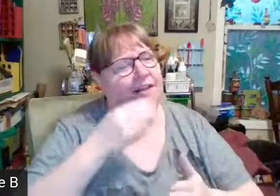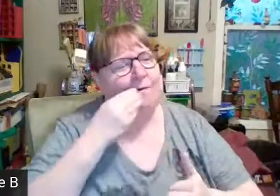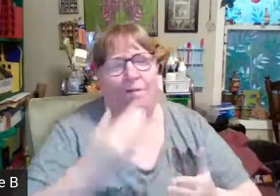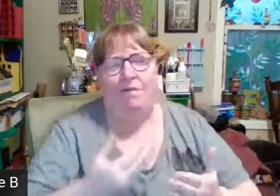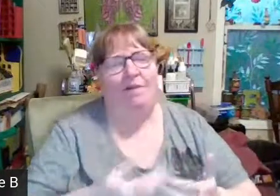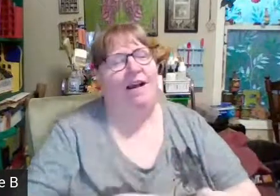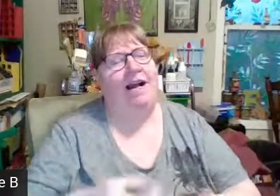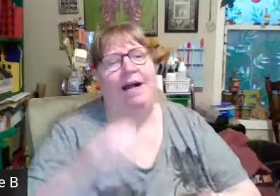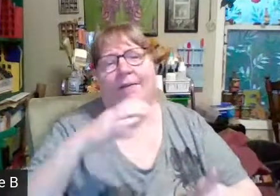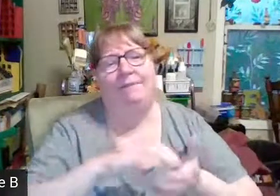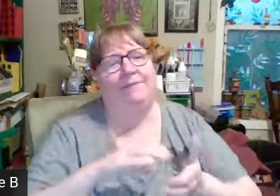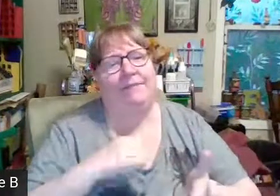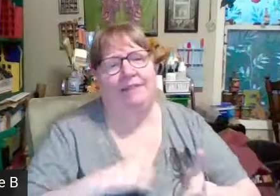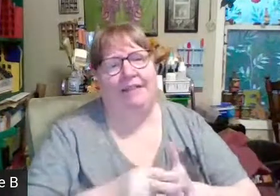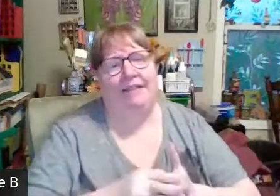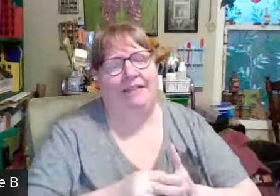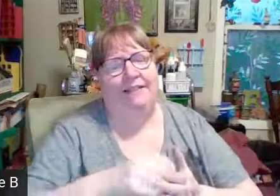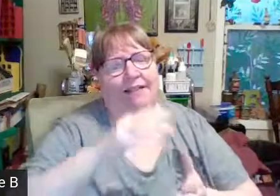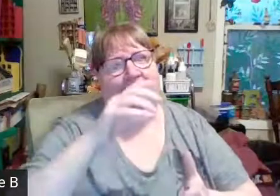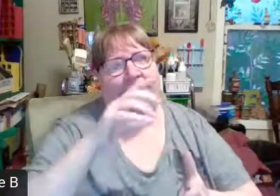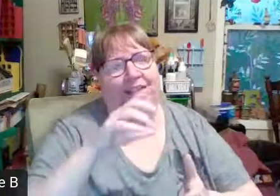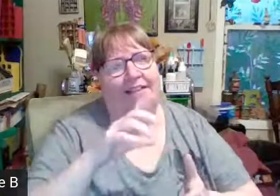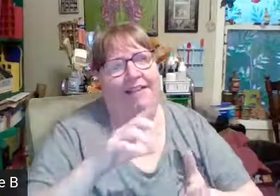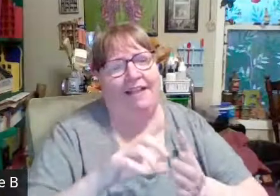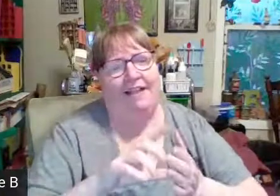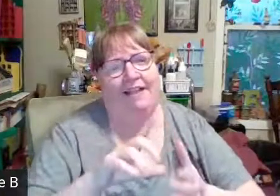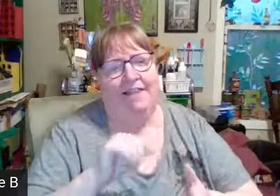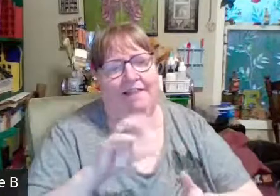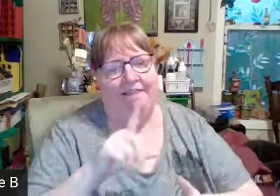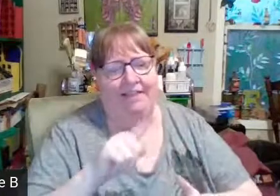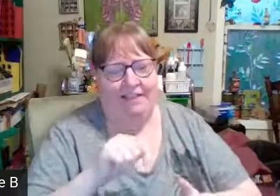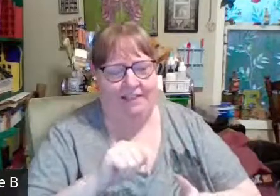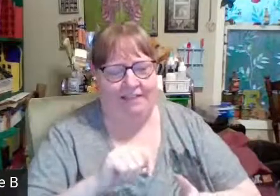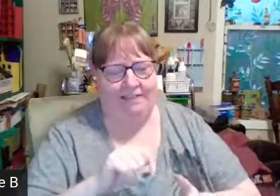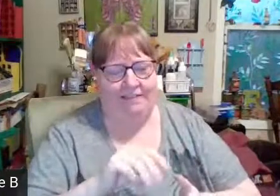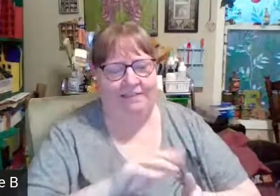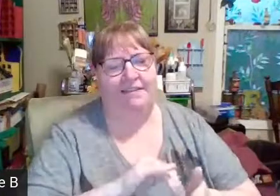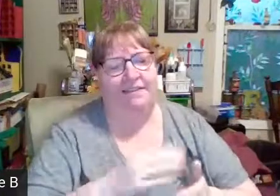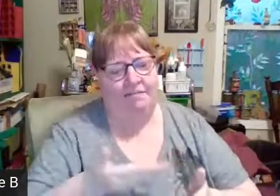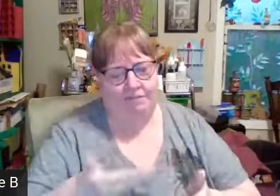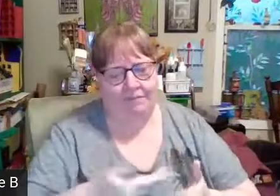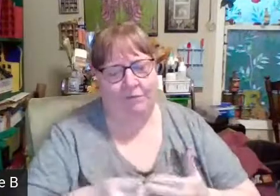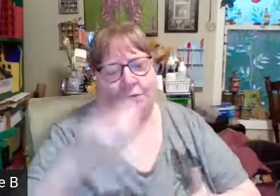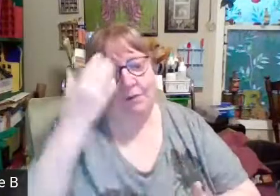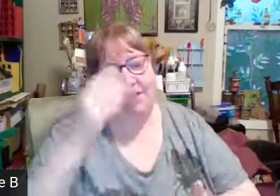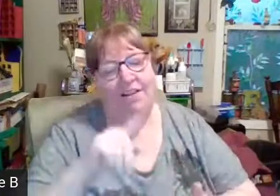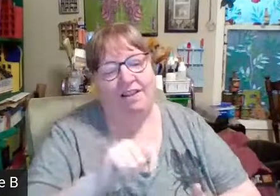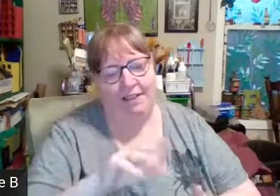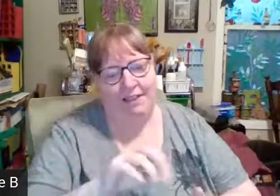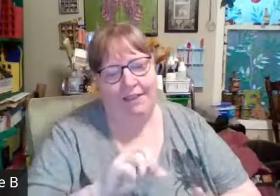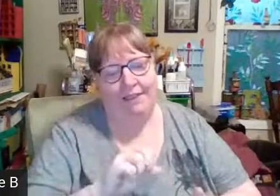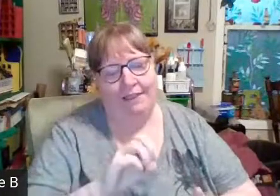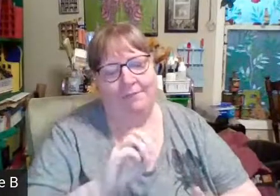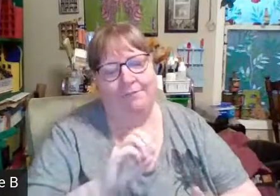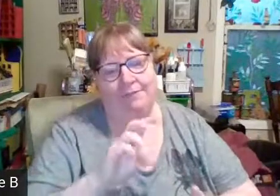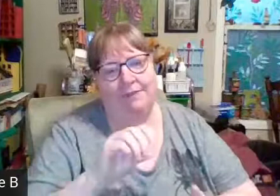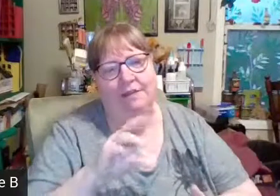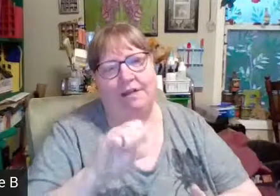collecting things in these themes for upcoming journals I'm making. So that's really helpful too. Like, they're saying projects are going to work